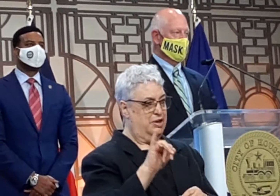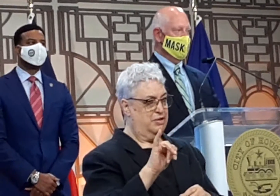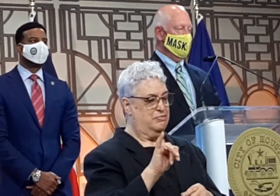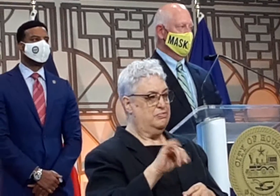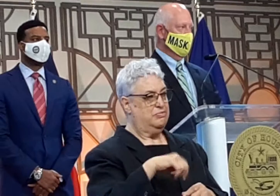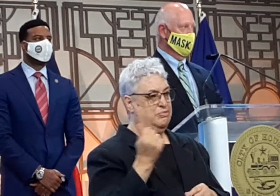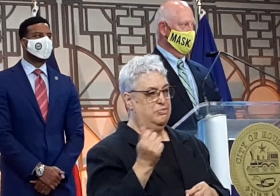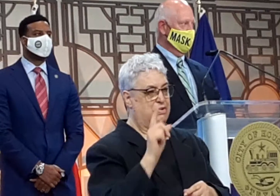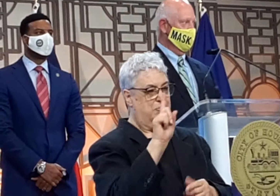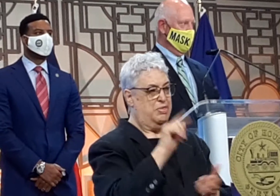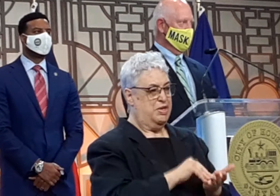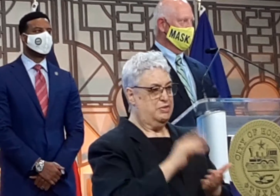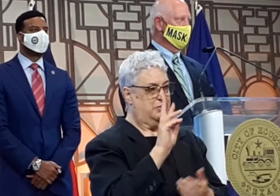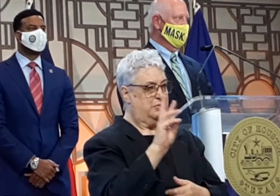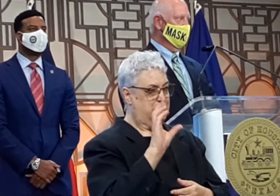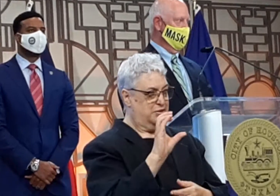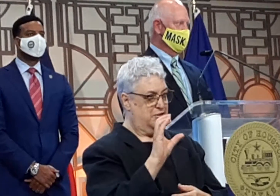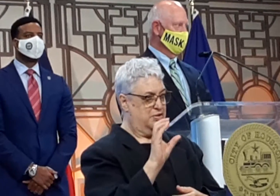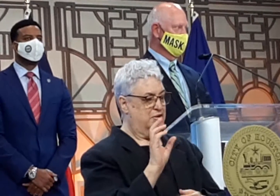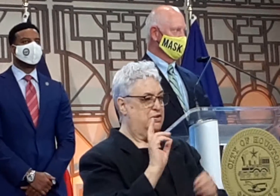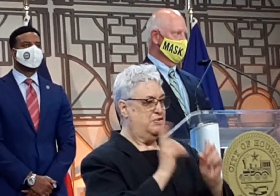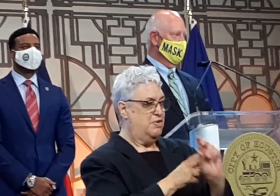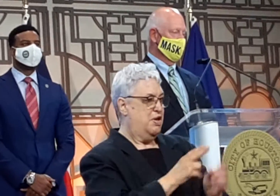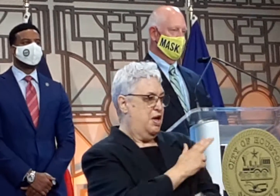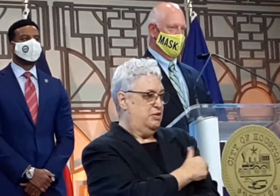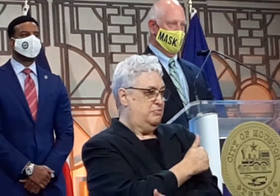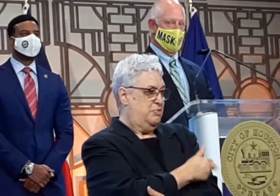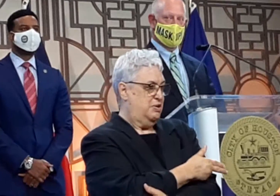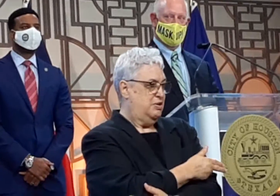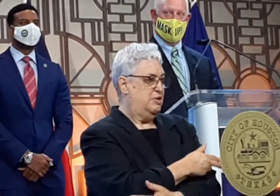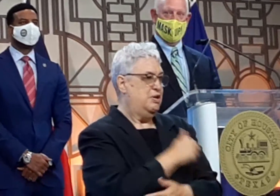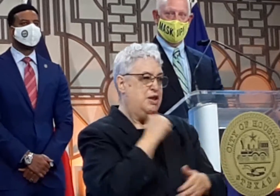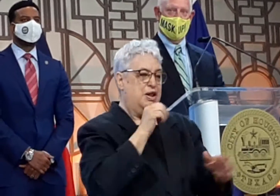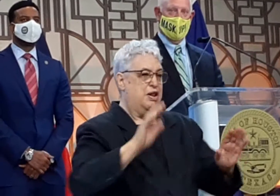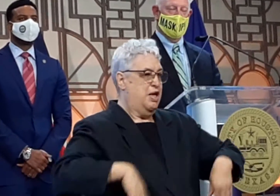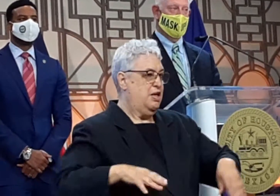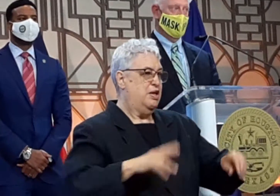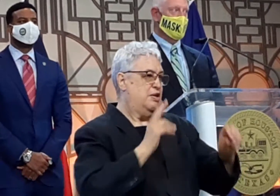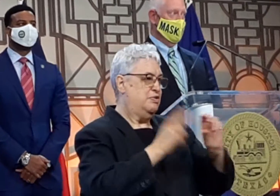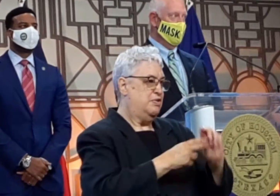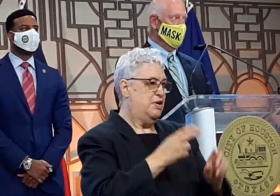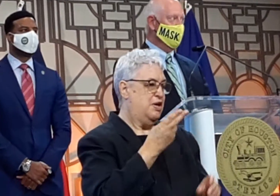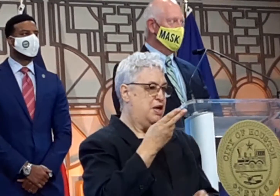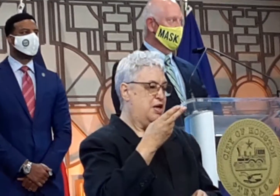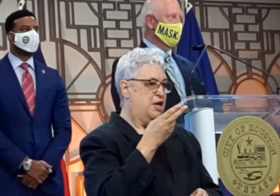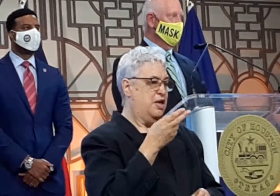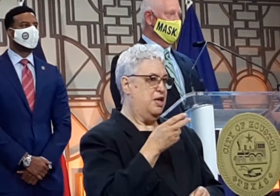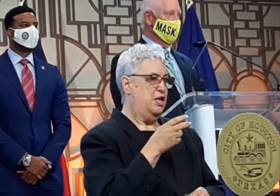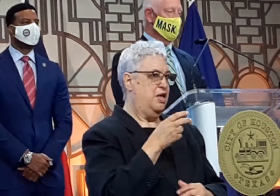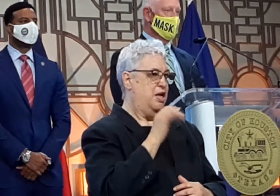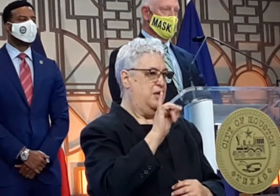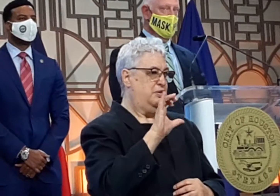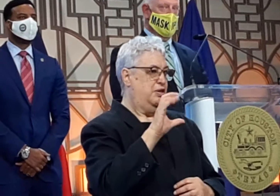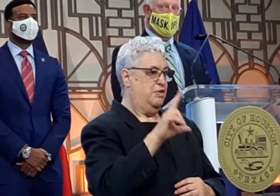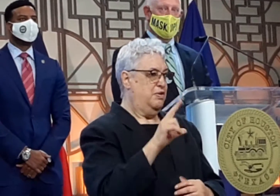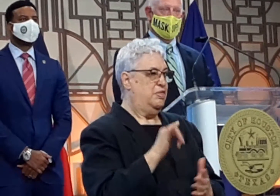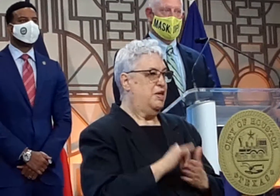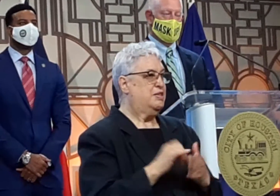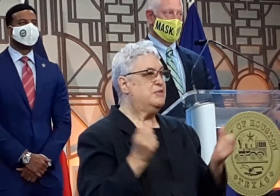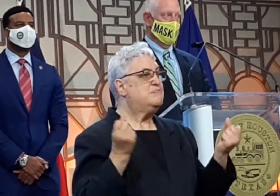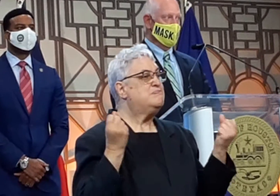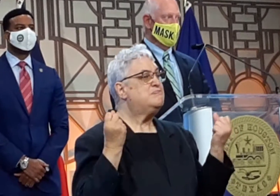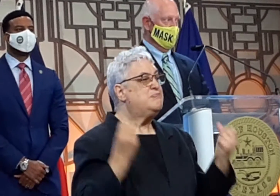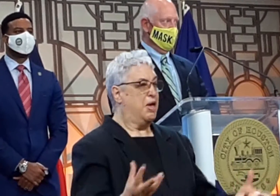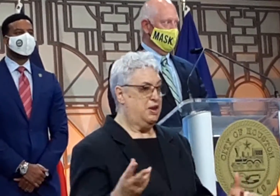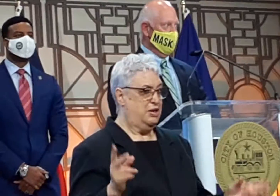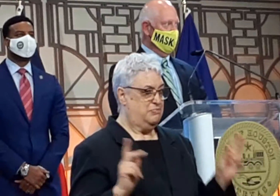another 1,600 patients who are admitted to hospitals that are not yet in the intensive care unit. That is a huge number of people. Now,